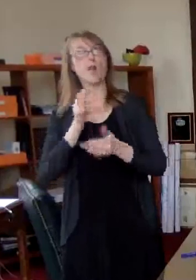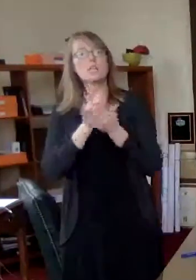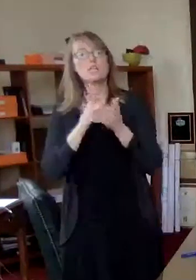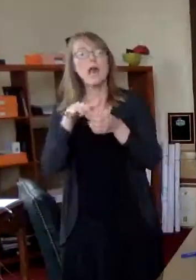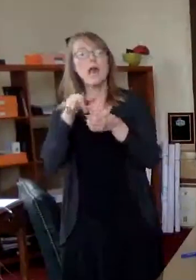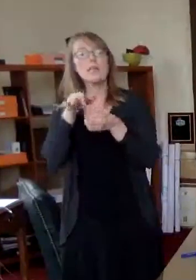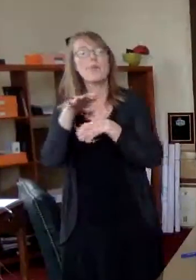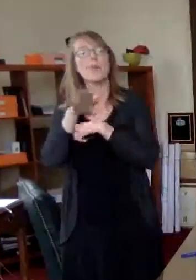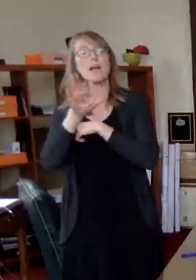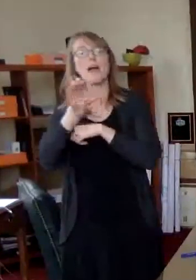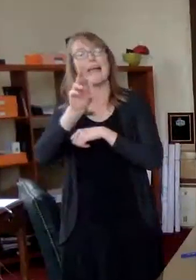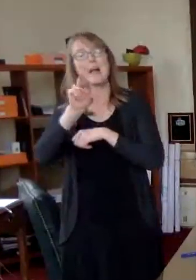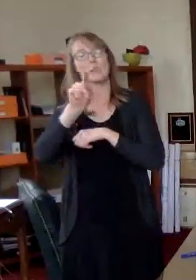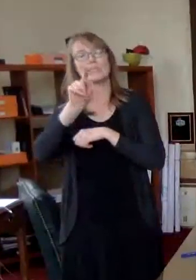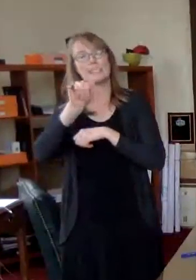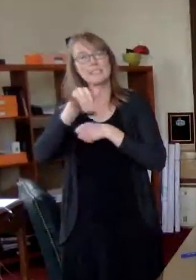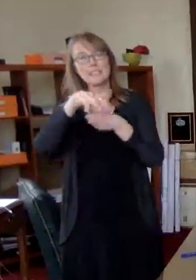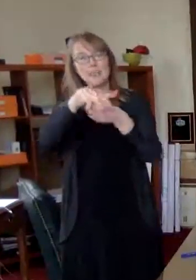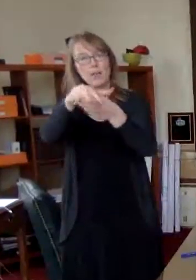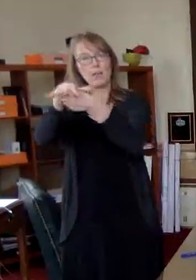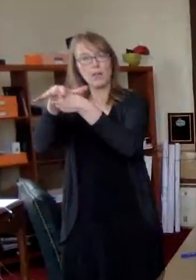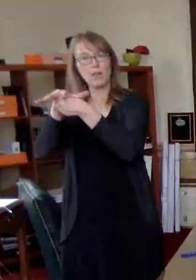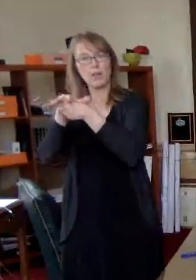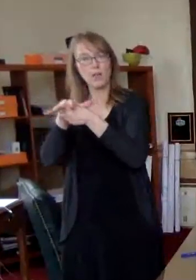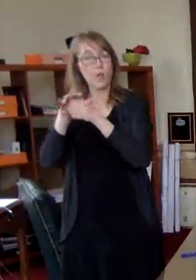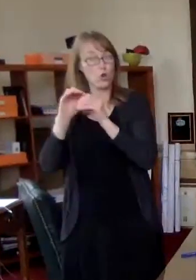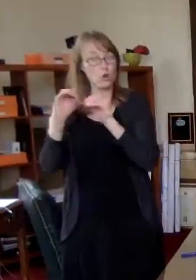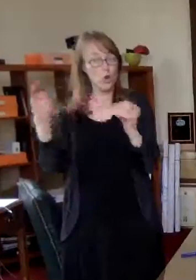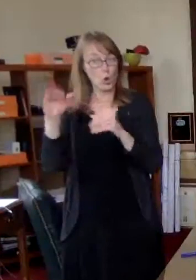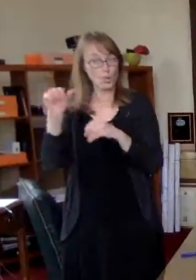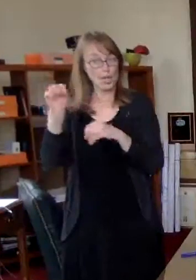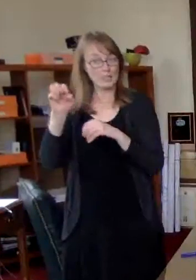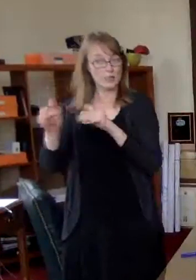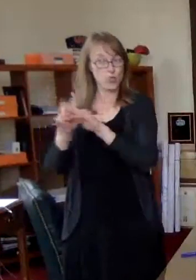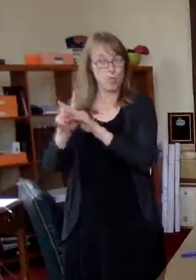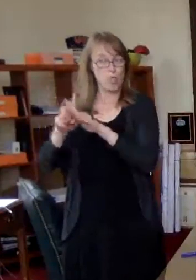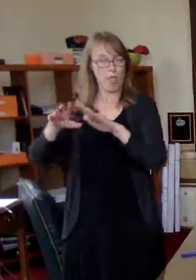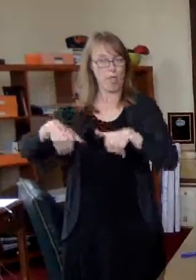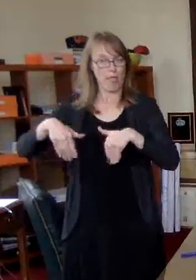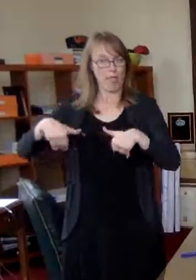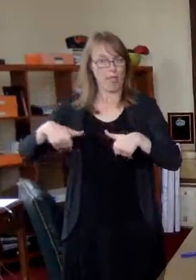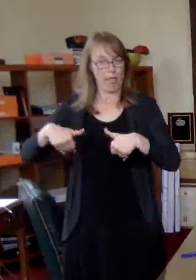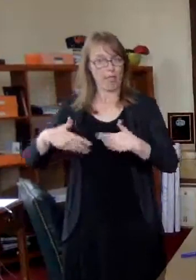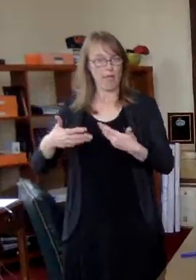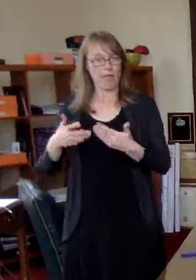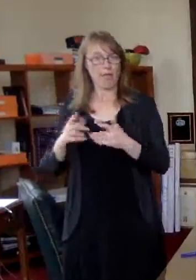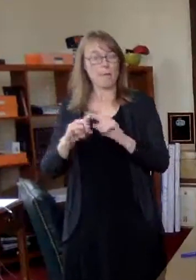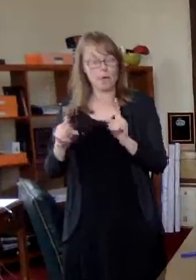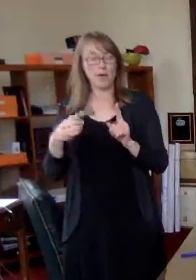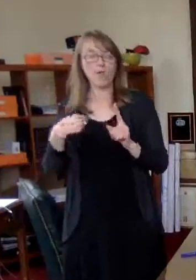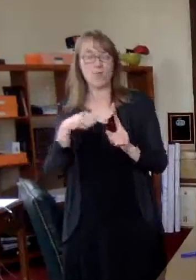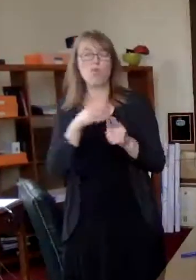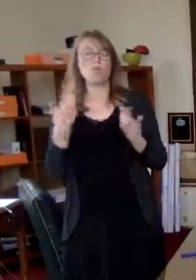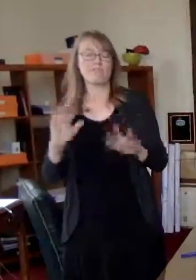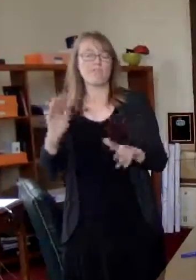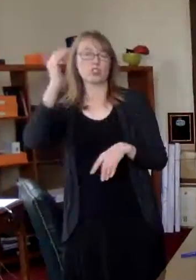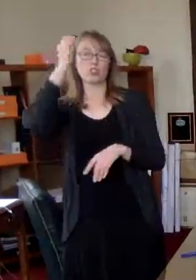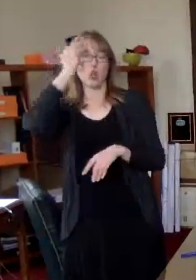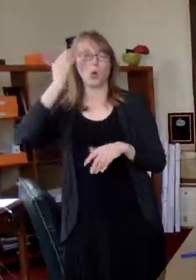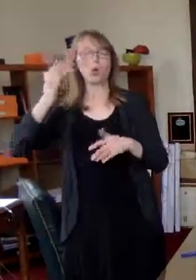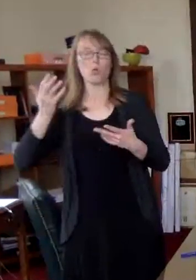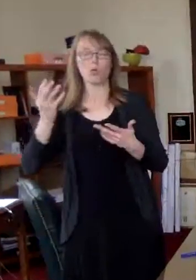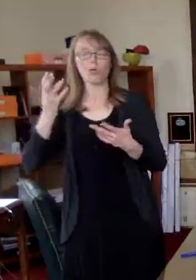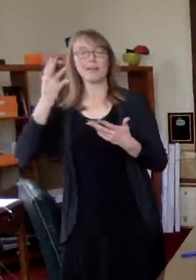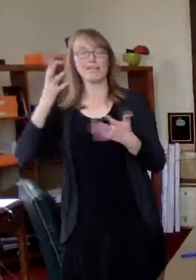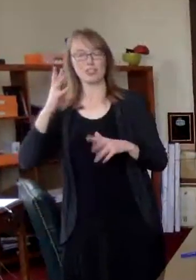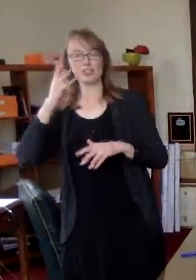this is a very fluid society that we live in. And we know that we have community spread. And so I think it's just a good